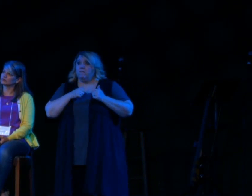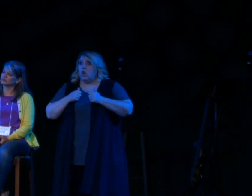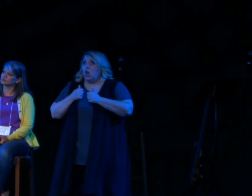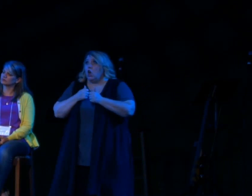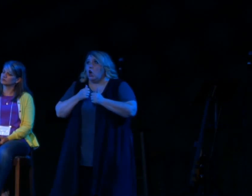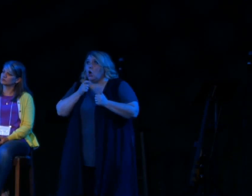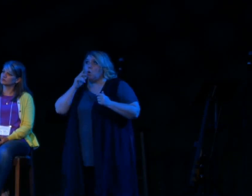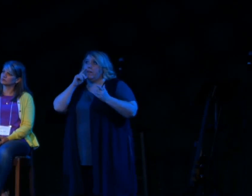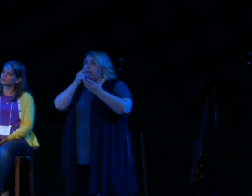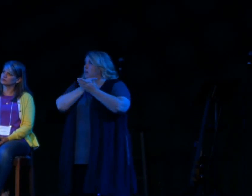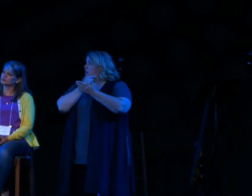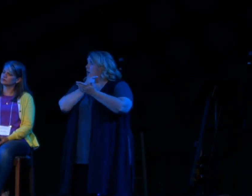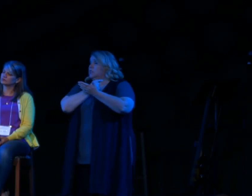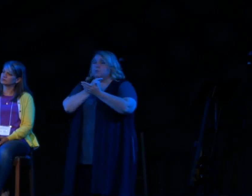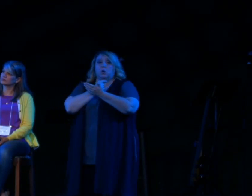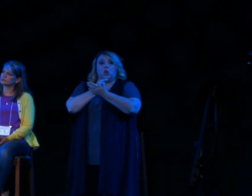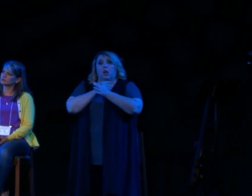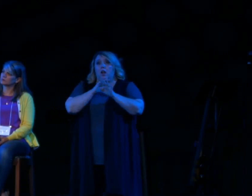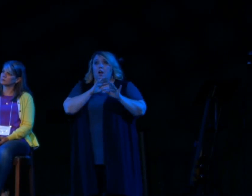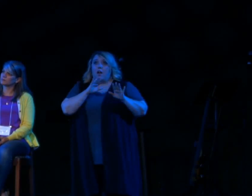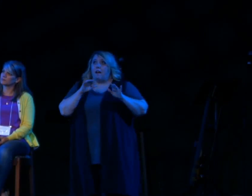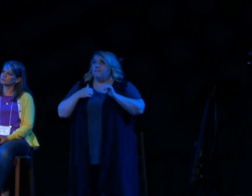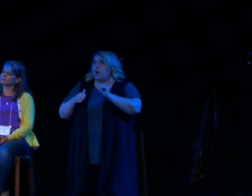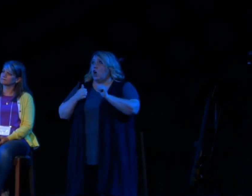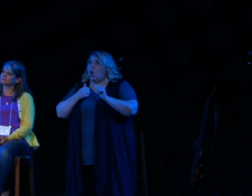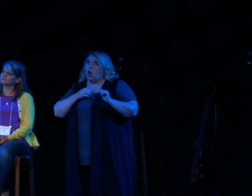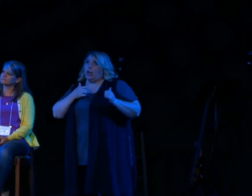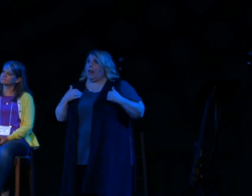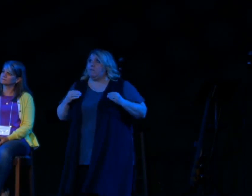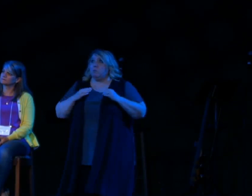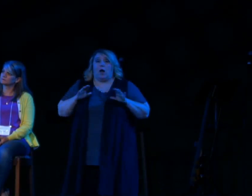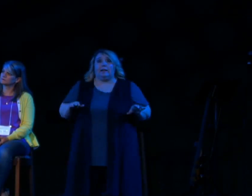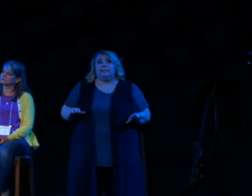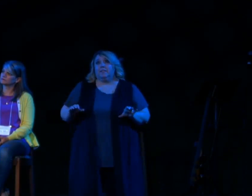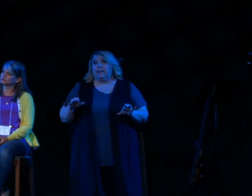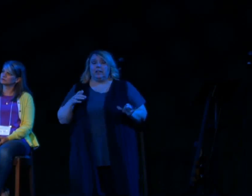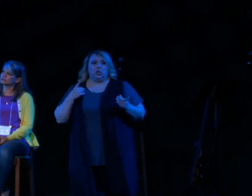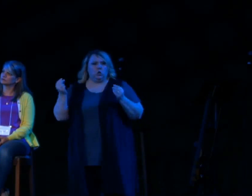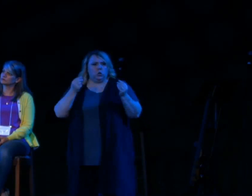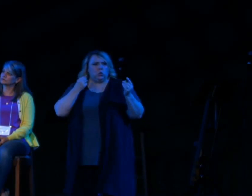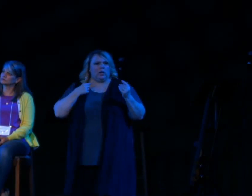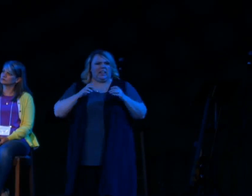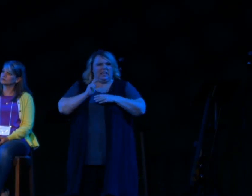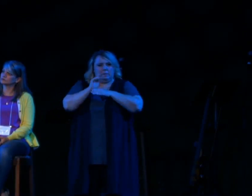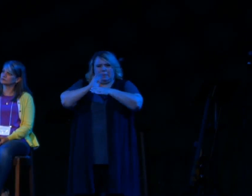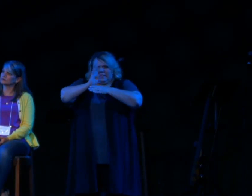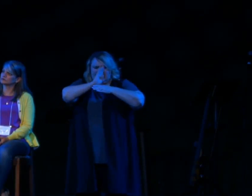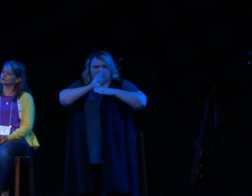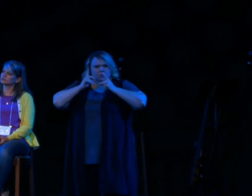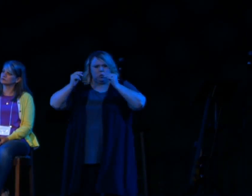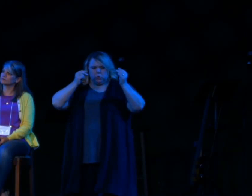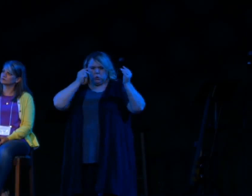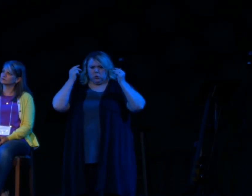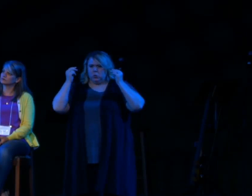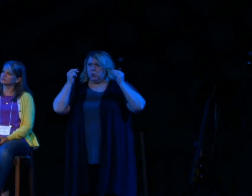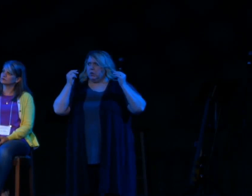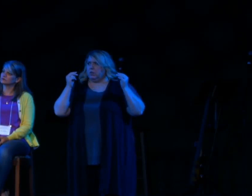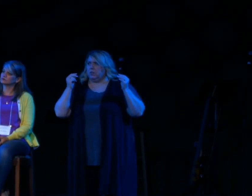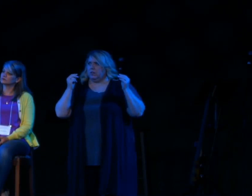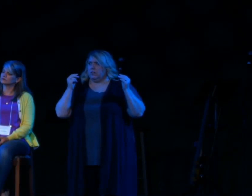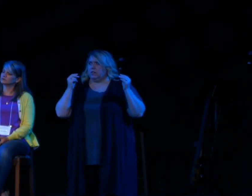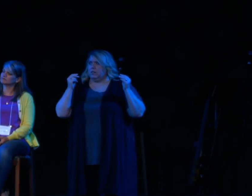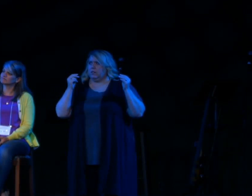the gospel being spread to the Gentiles so that they could frantically have more activity or snip